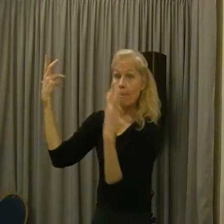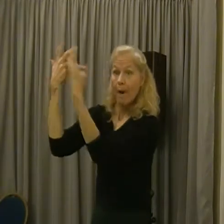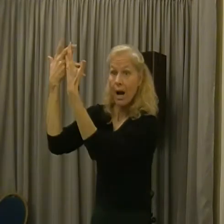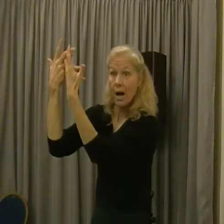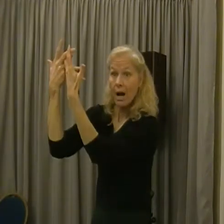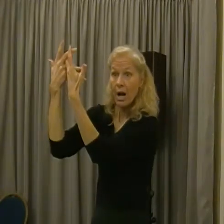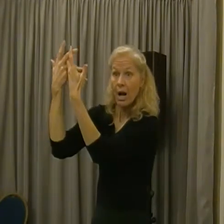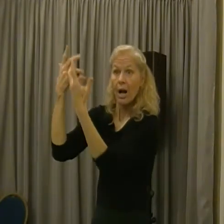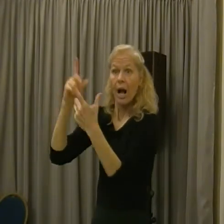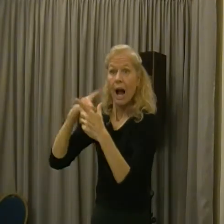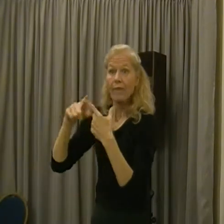as you walk with God,